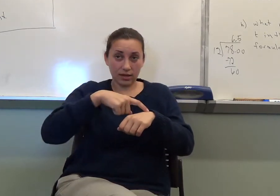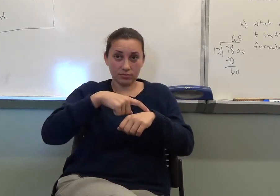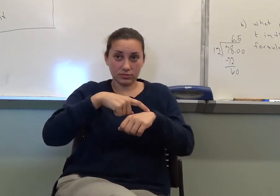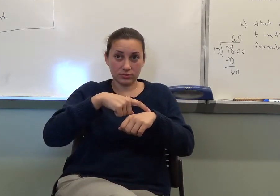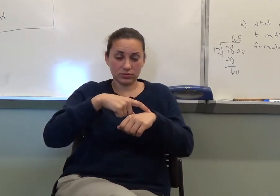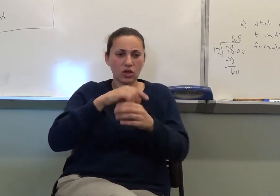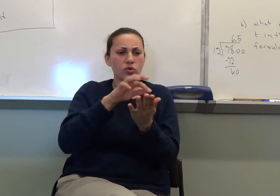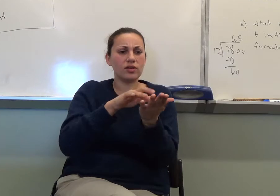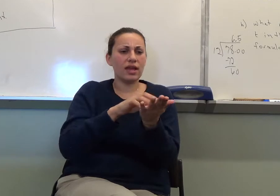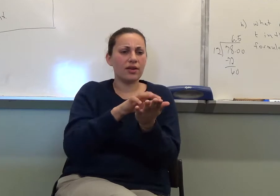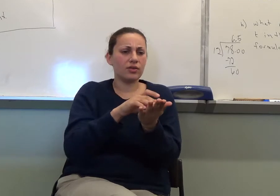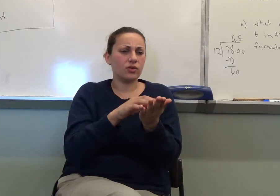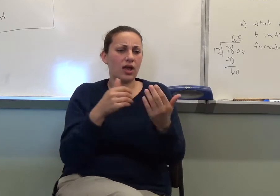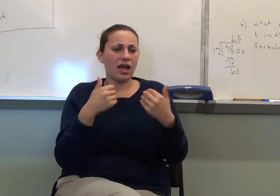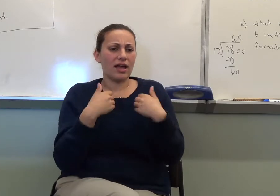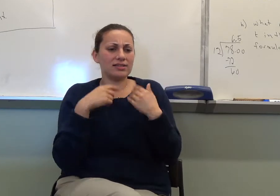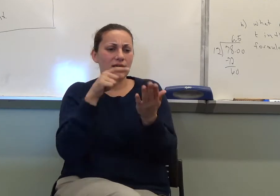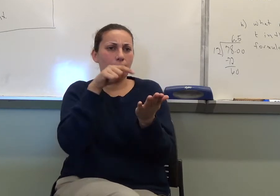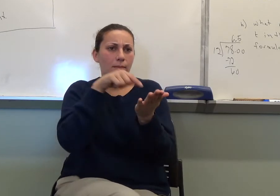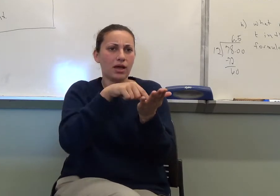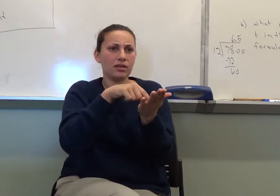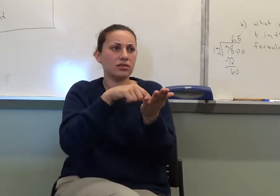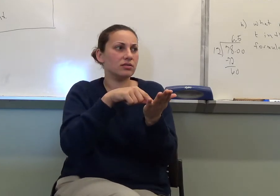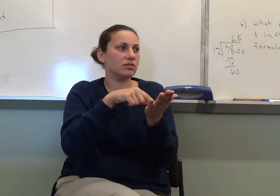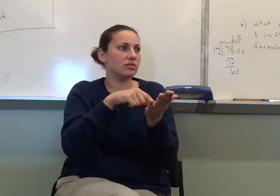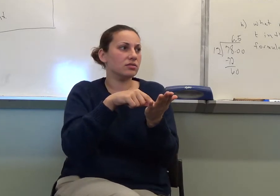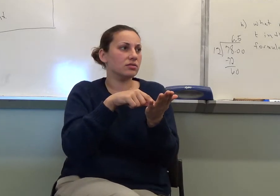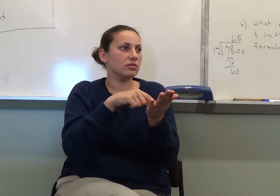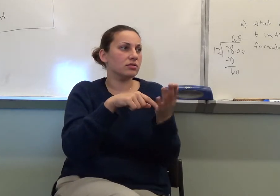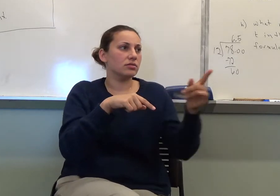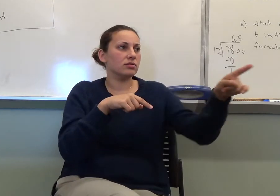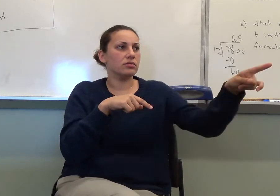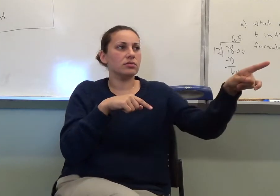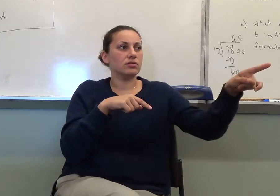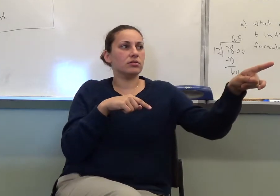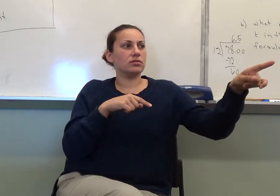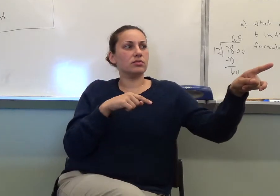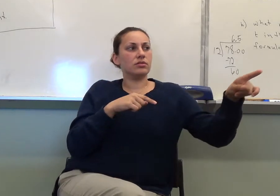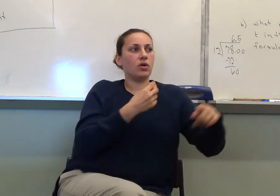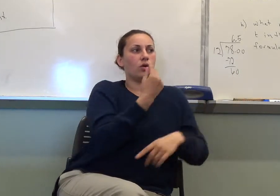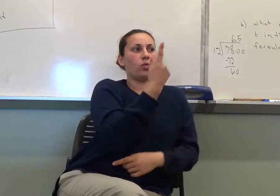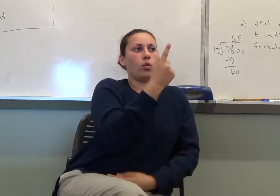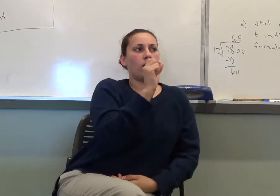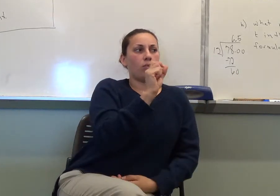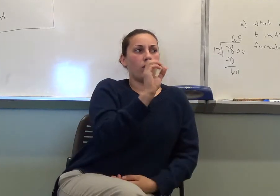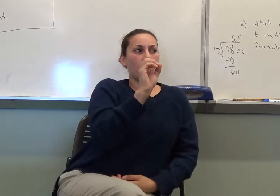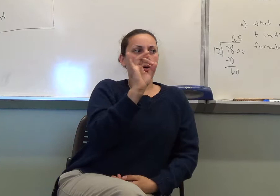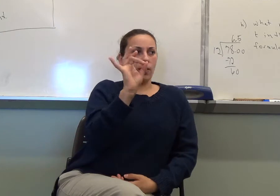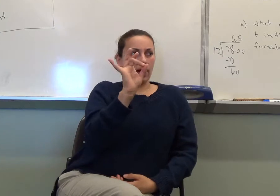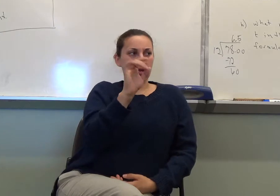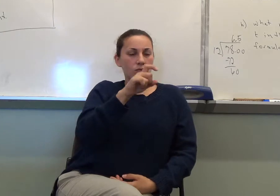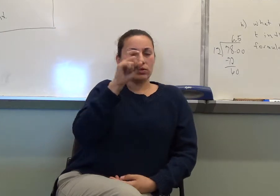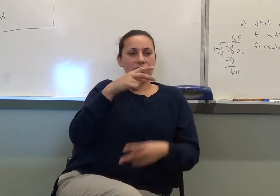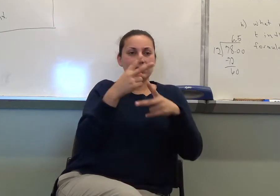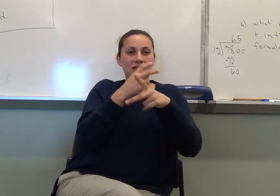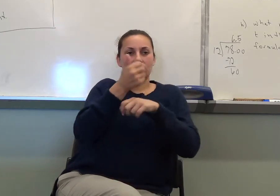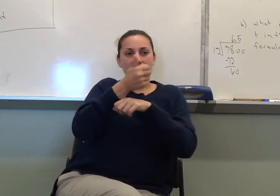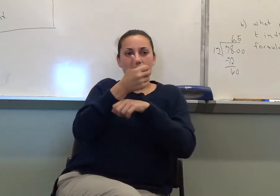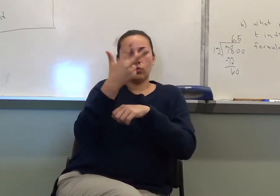an exponential. You gotta do that first, raise the 1.08 to the third power Right. before you times it by the power. Yes, you don't want to